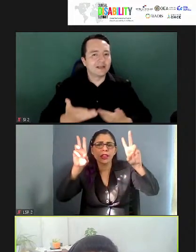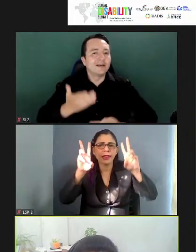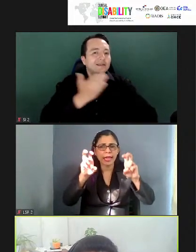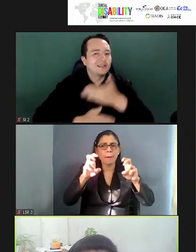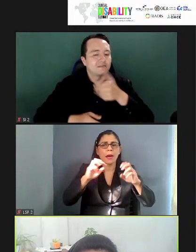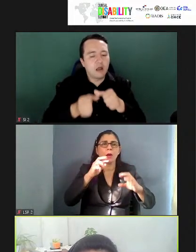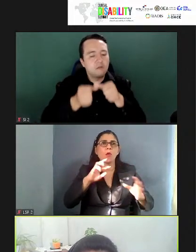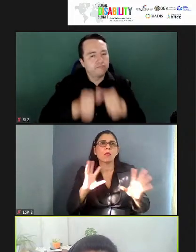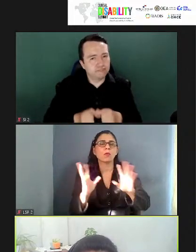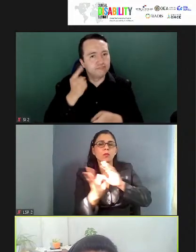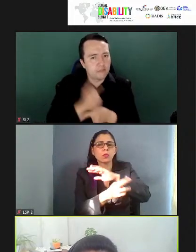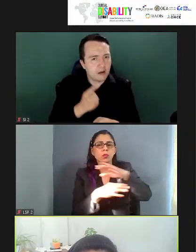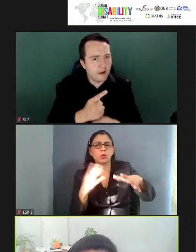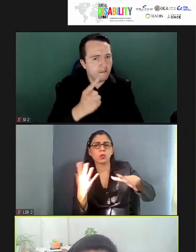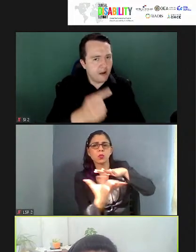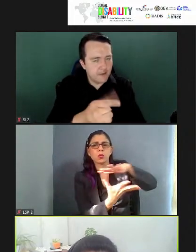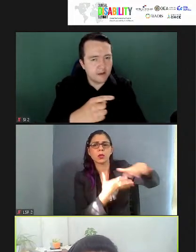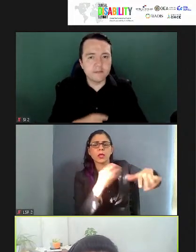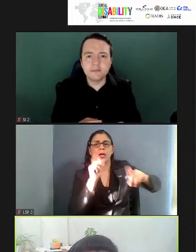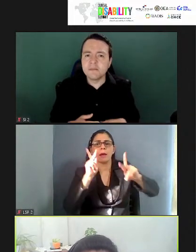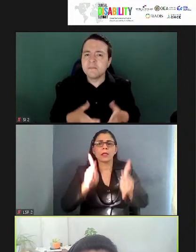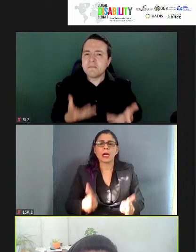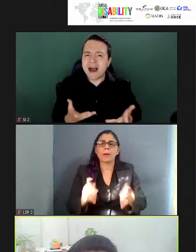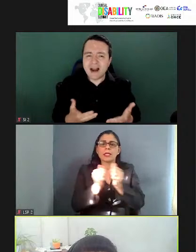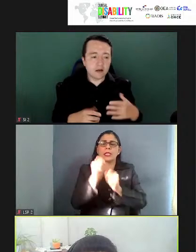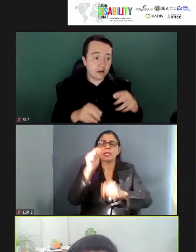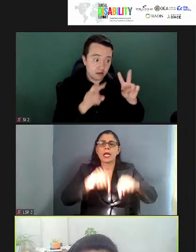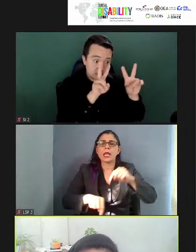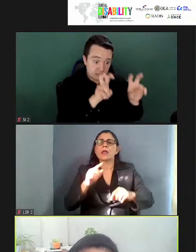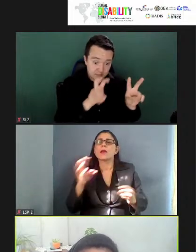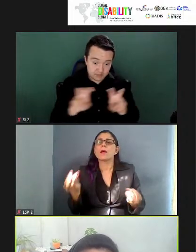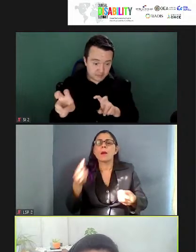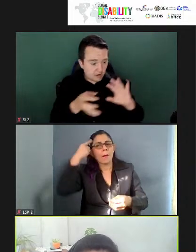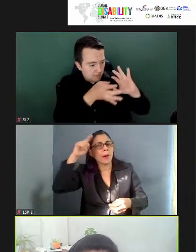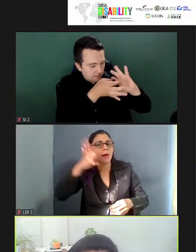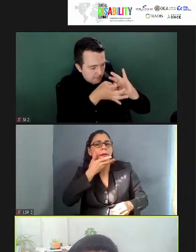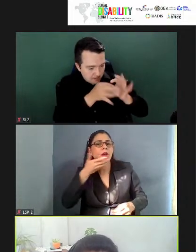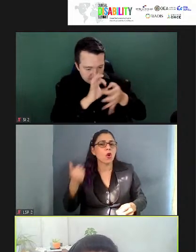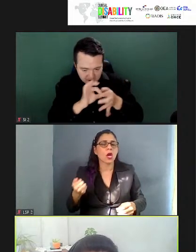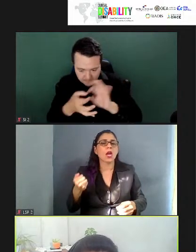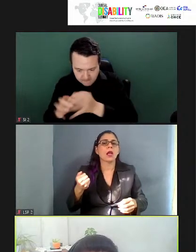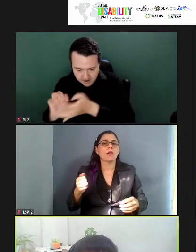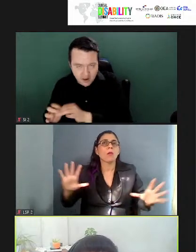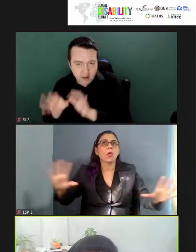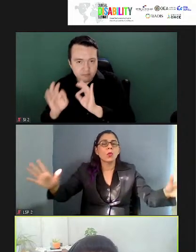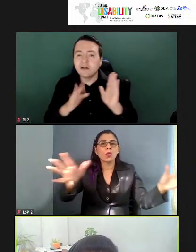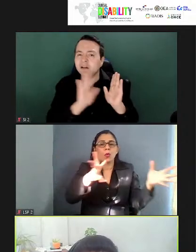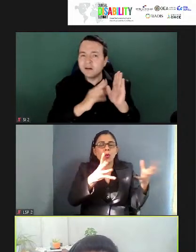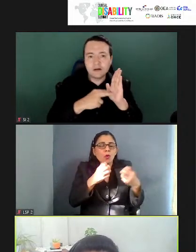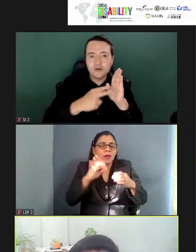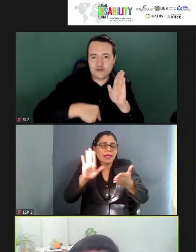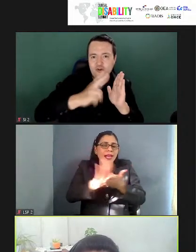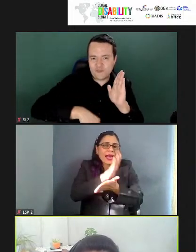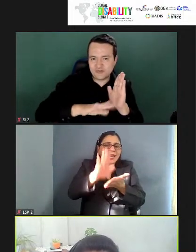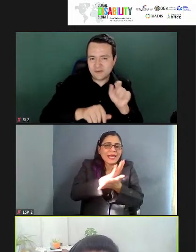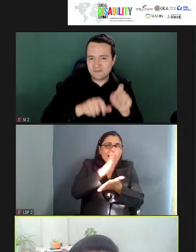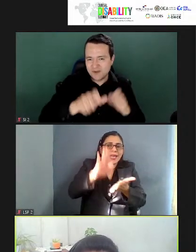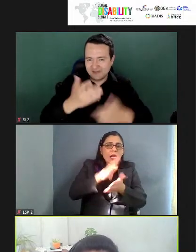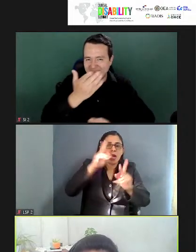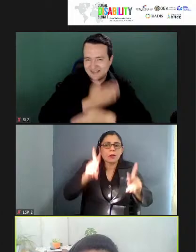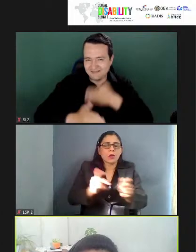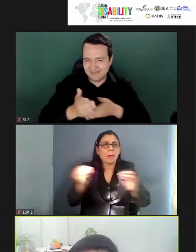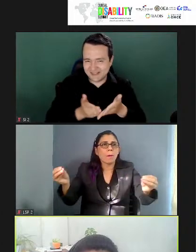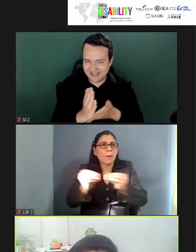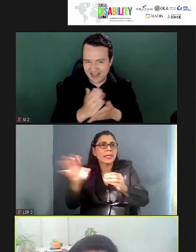topics related to disabilities to improve the harmonization in the implementation of the convention for the rights